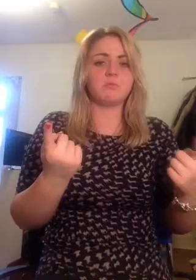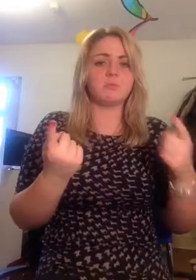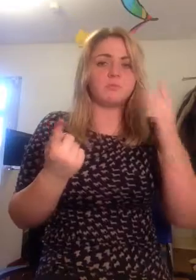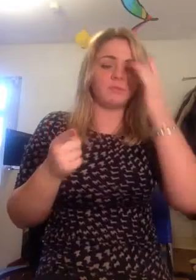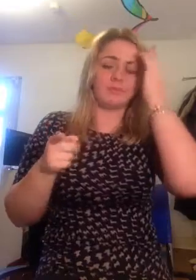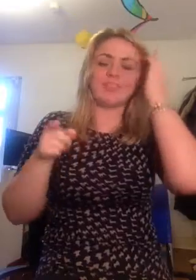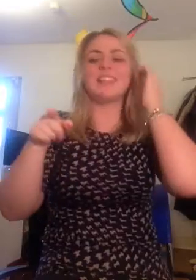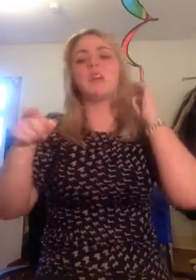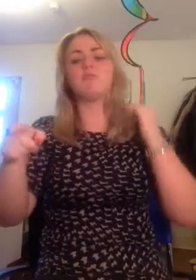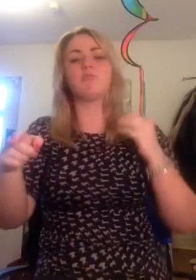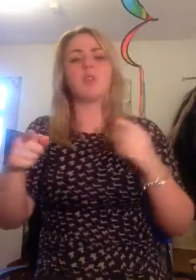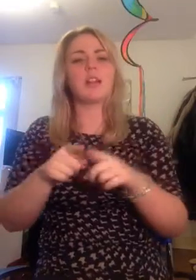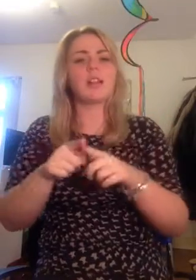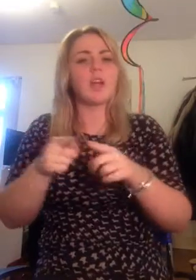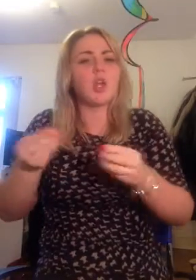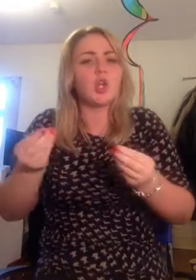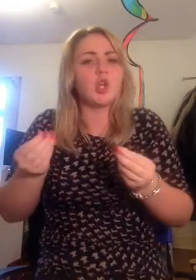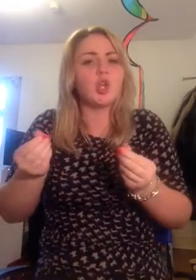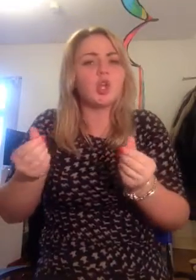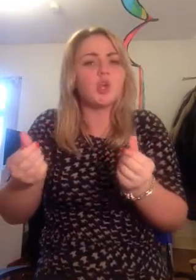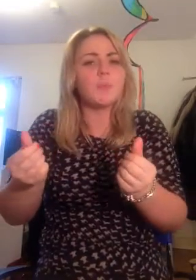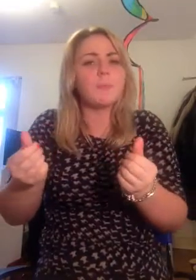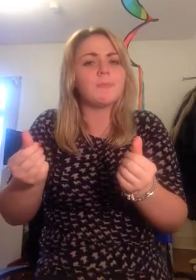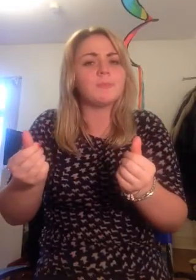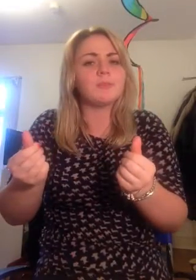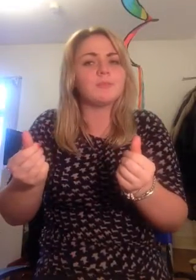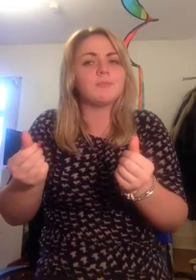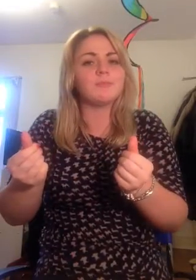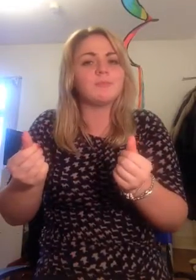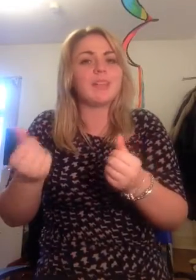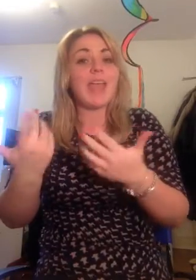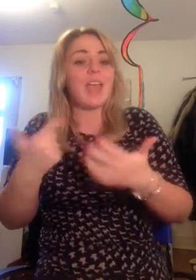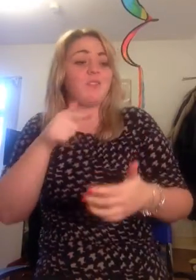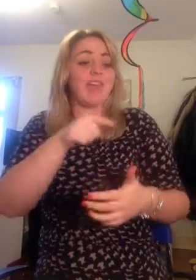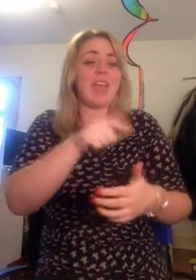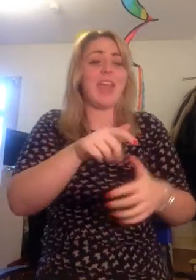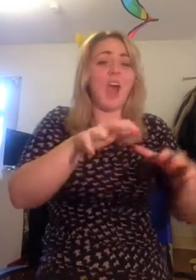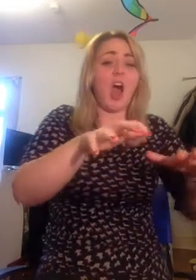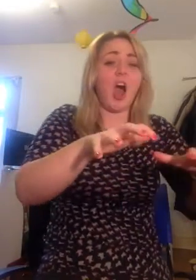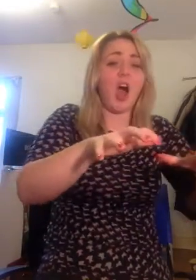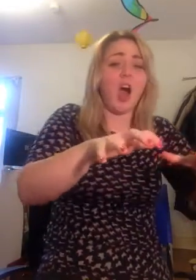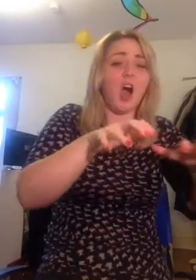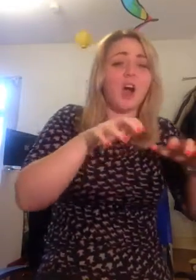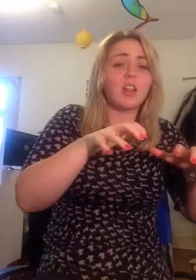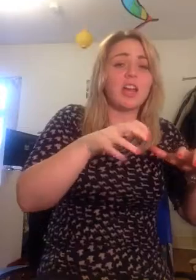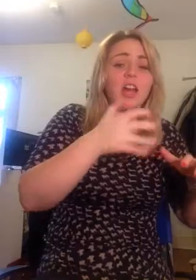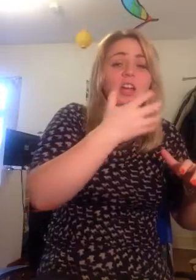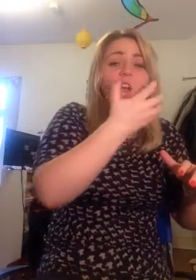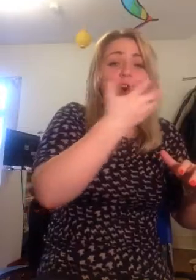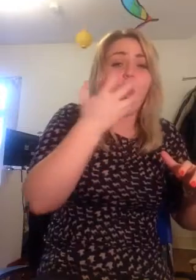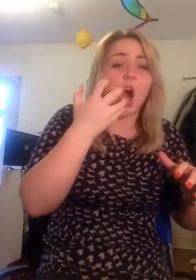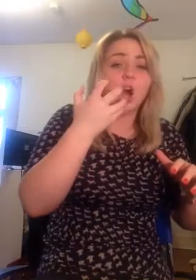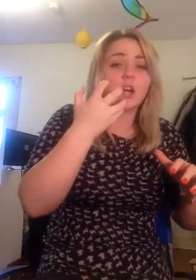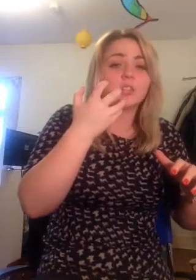that, I don't know if you feel the same, but here, when we get intense heat, I just feel absolutely exhausted and drained, whereas